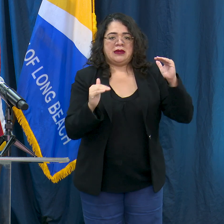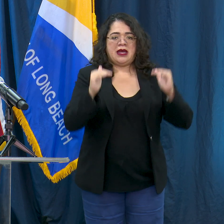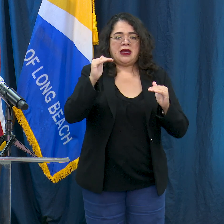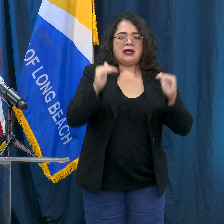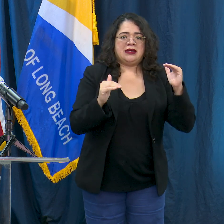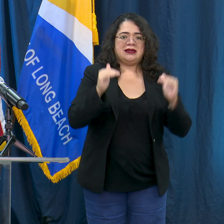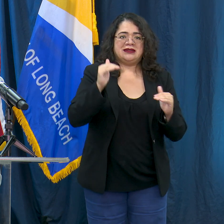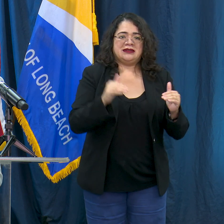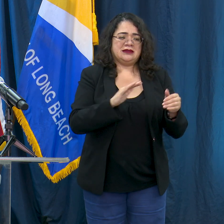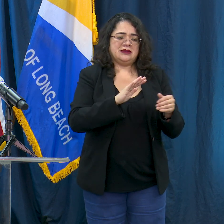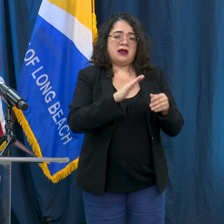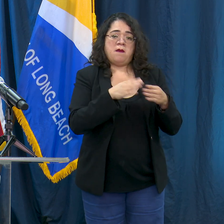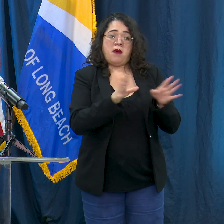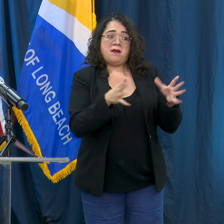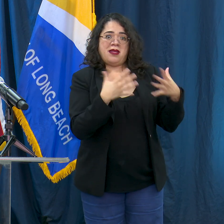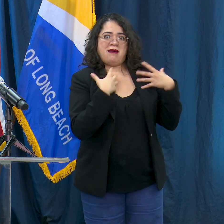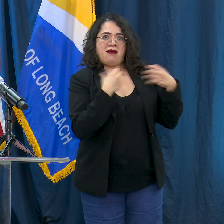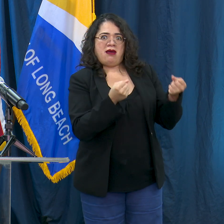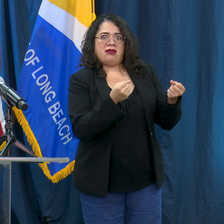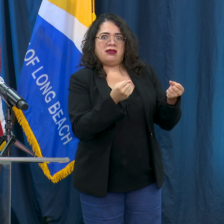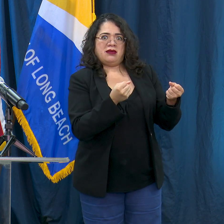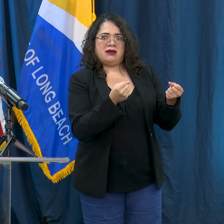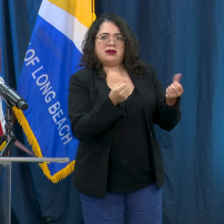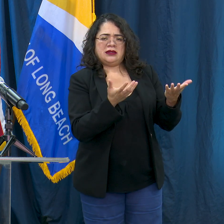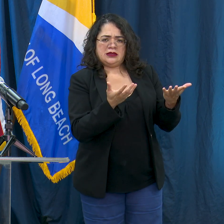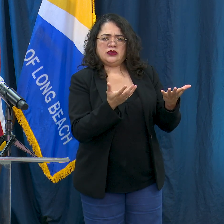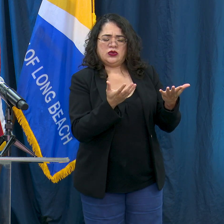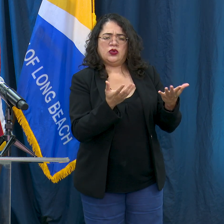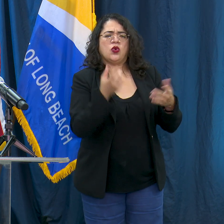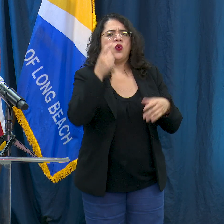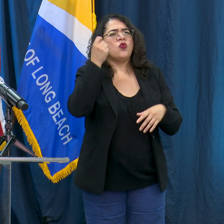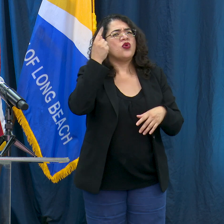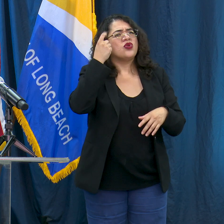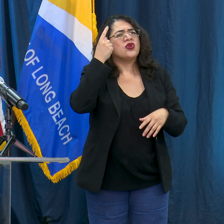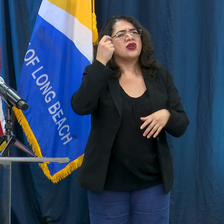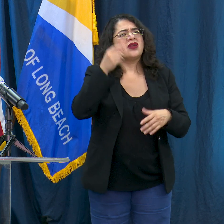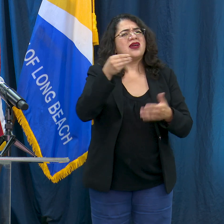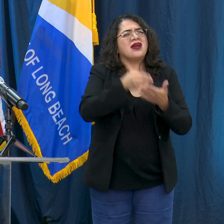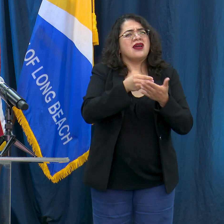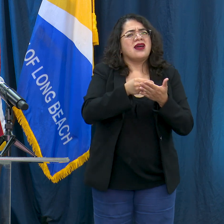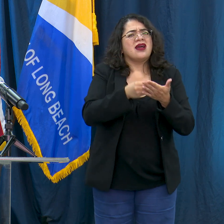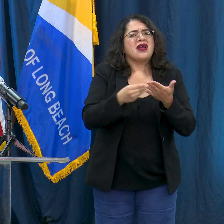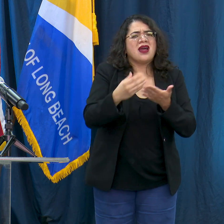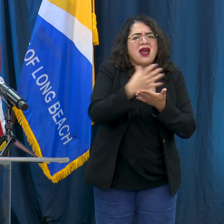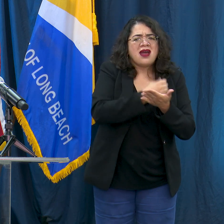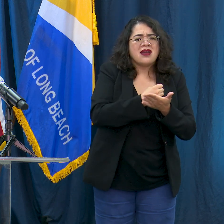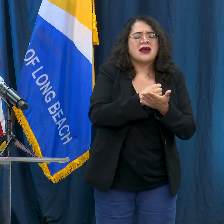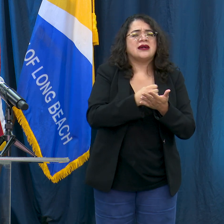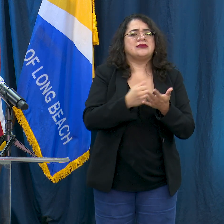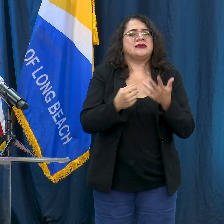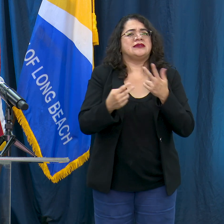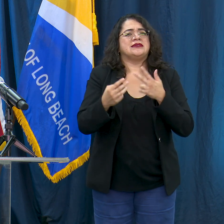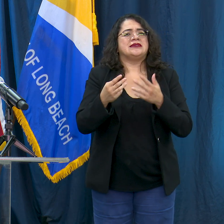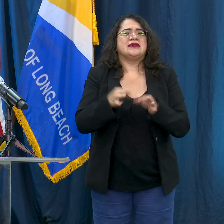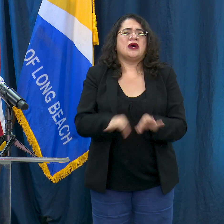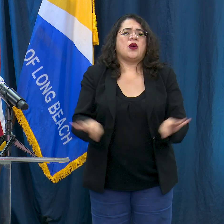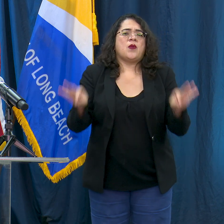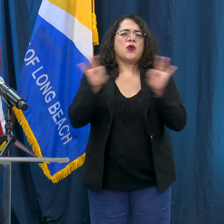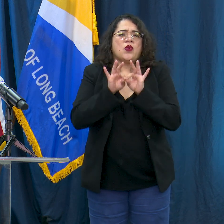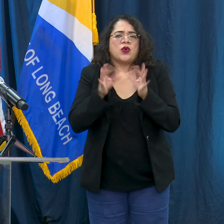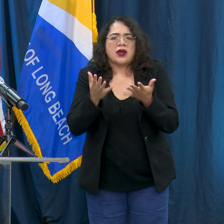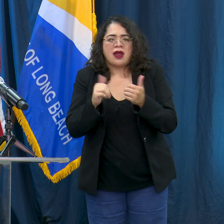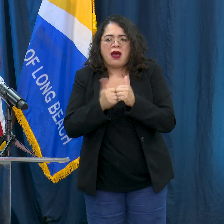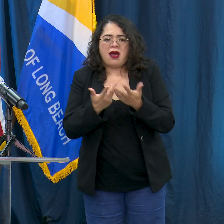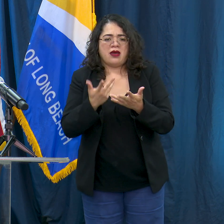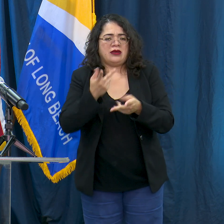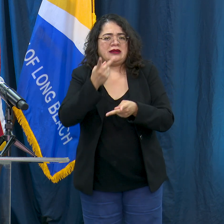as a COVID and public health as an understanding that income is so important to be able to